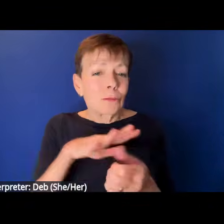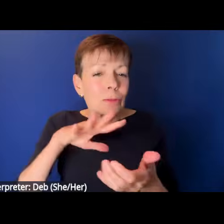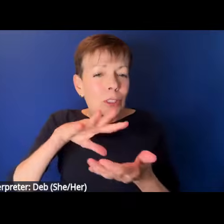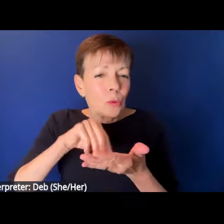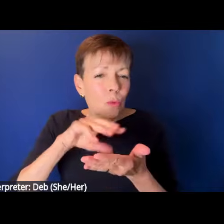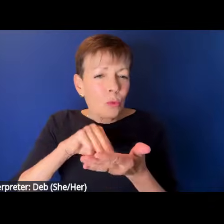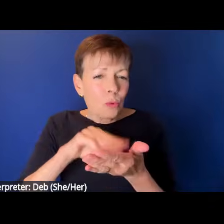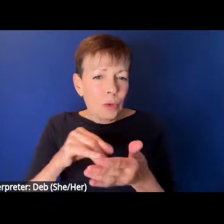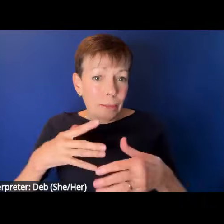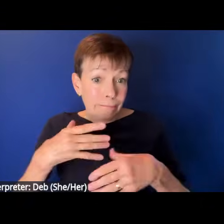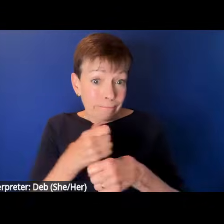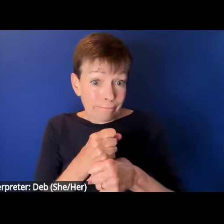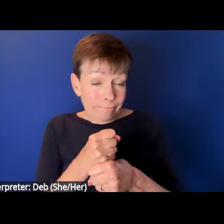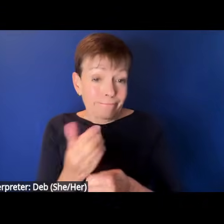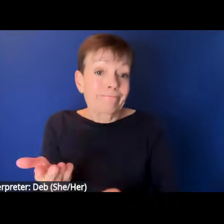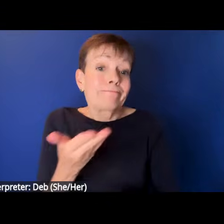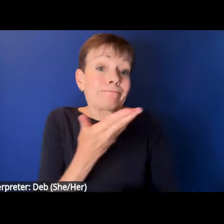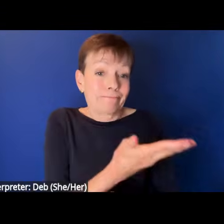And again, Associate Superintendent.